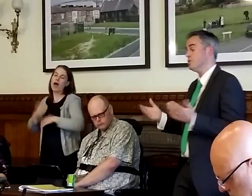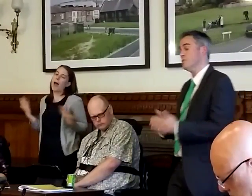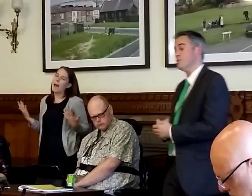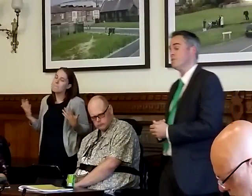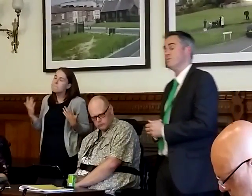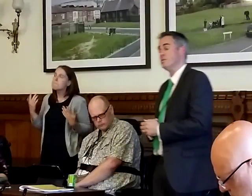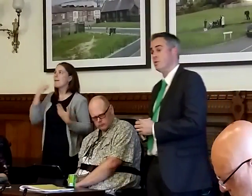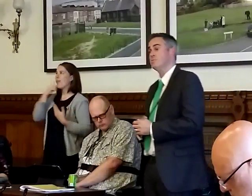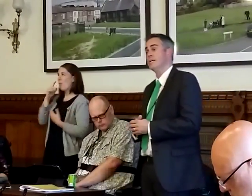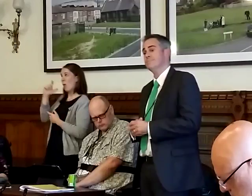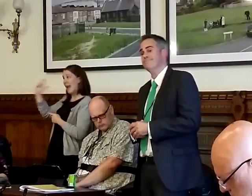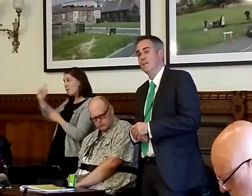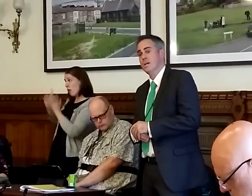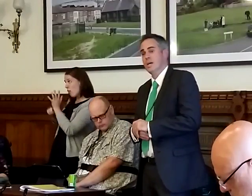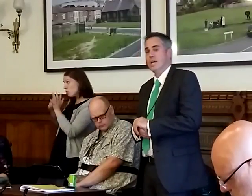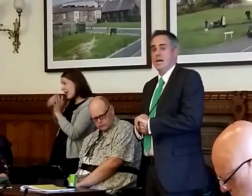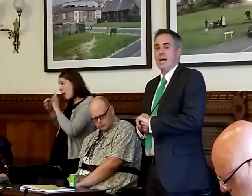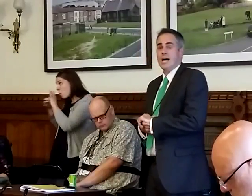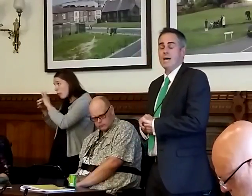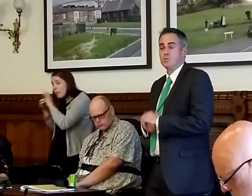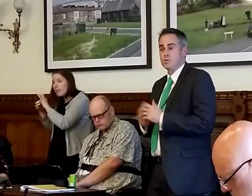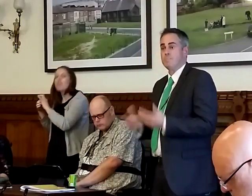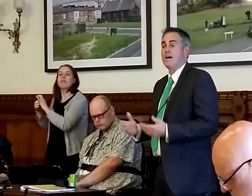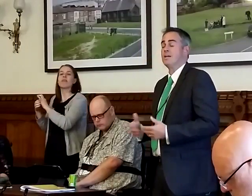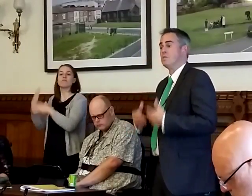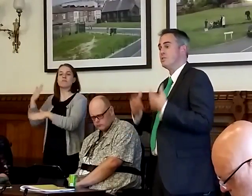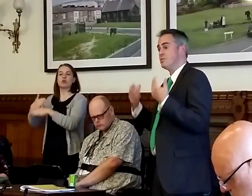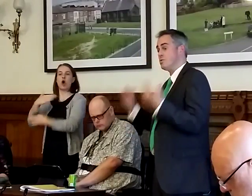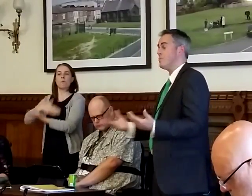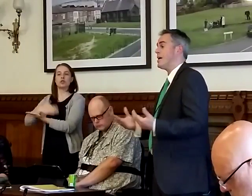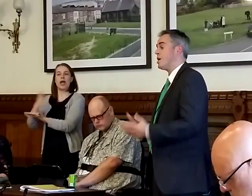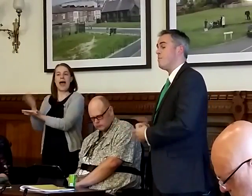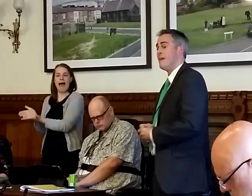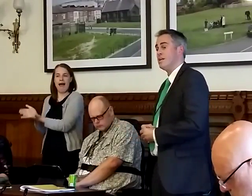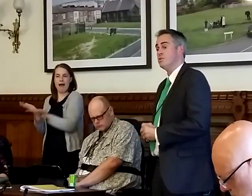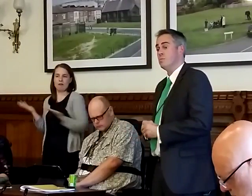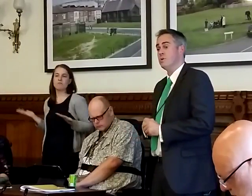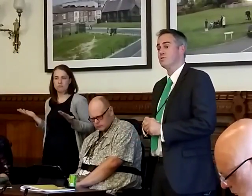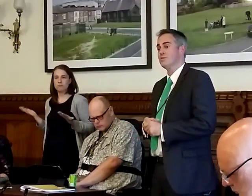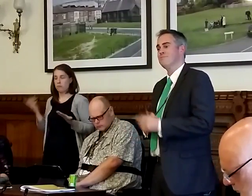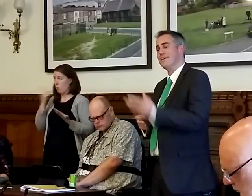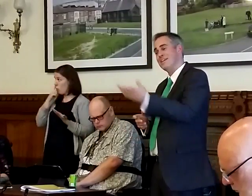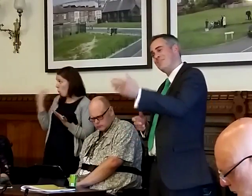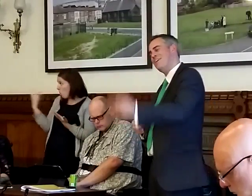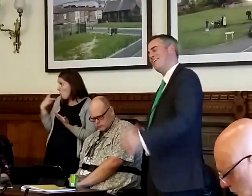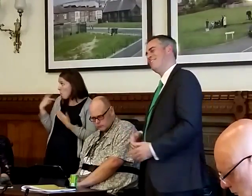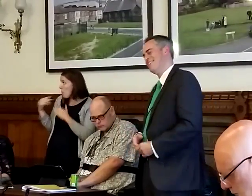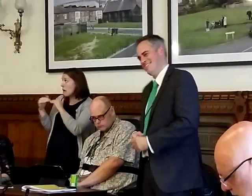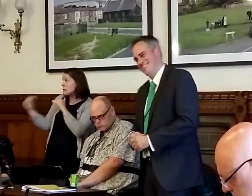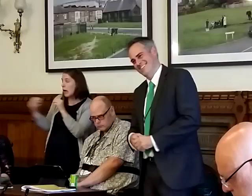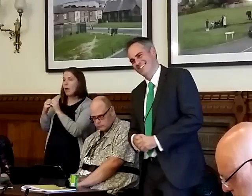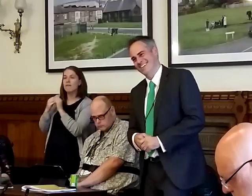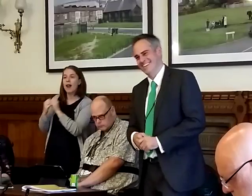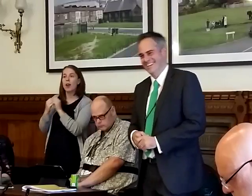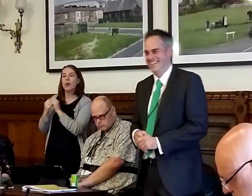Caroline and said, you know, would you do this job share? We talked about it and we saw that we had common values, and we also, thank you.